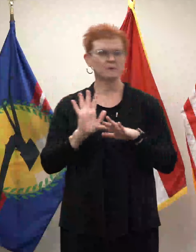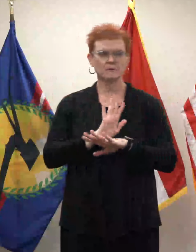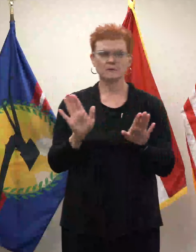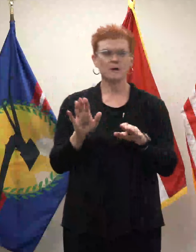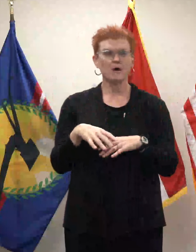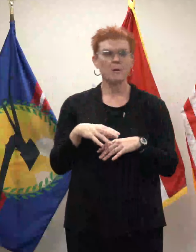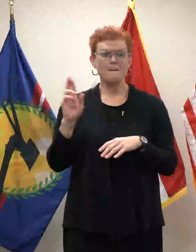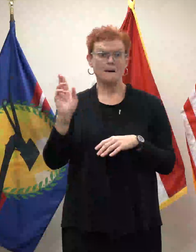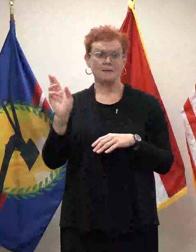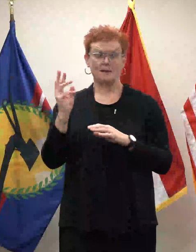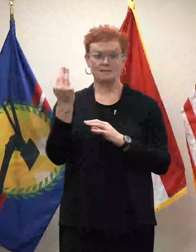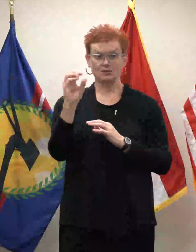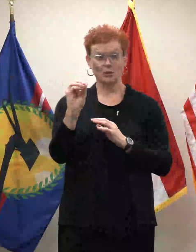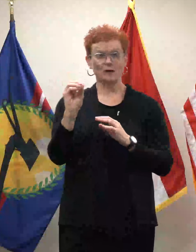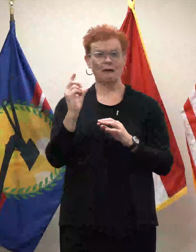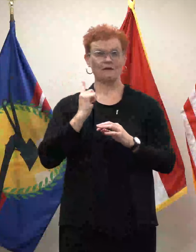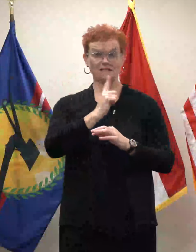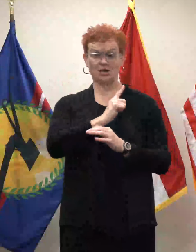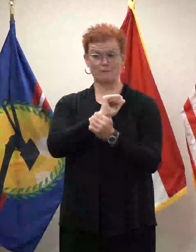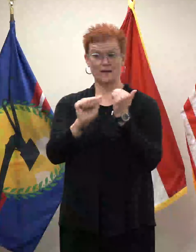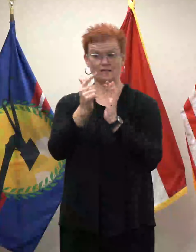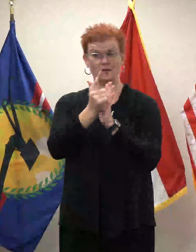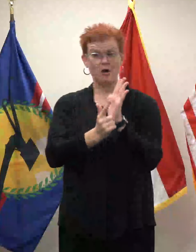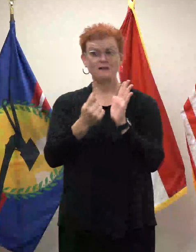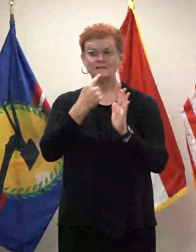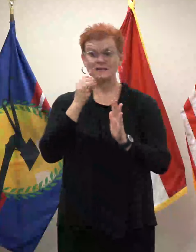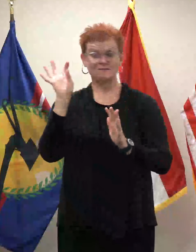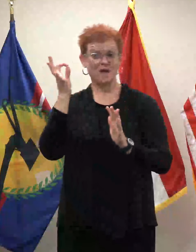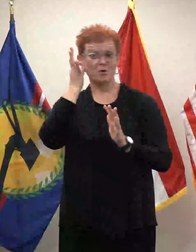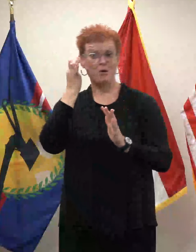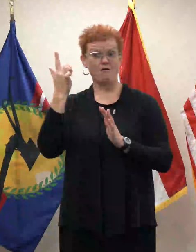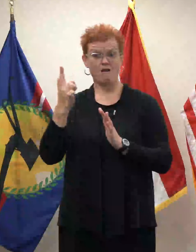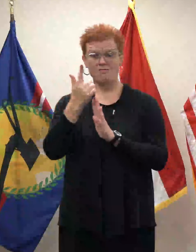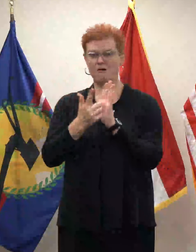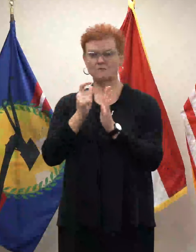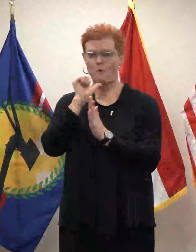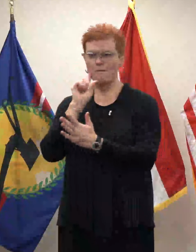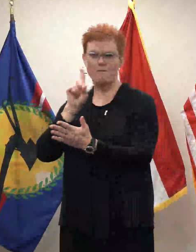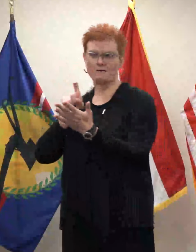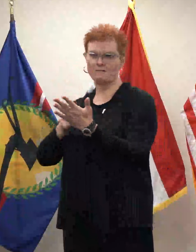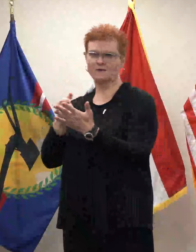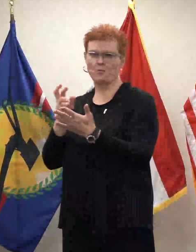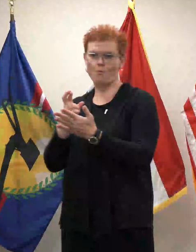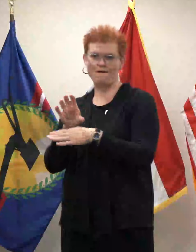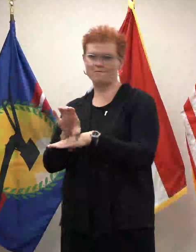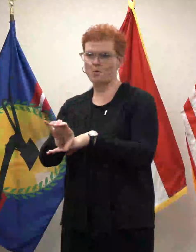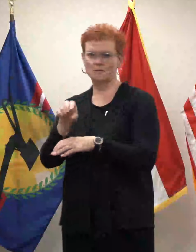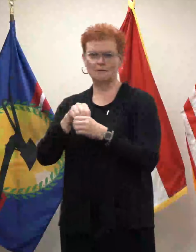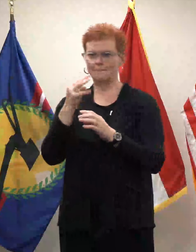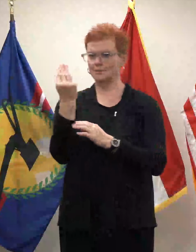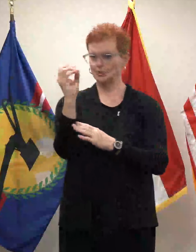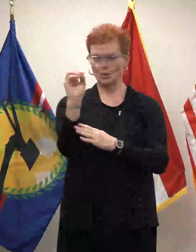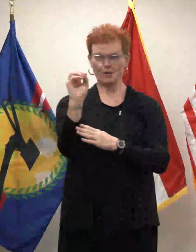Republican Missouri legislators passed a law declaring that federal gun laws will not be recognized or enforced in Missouri. And the